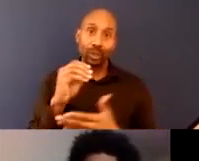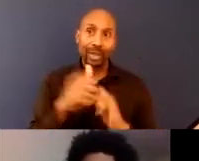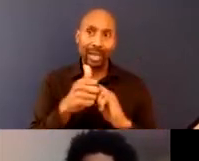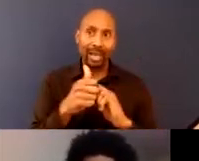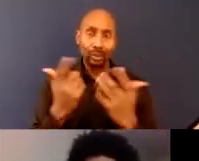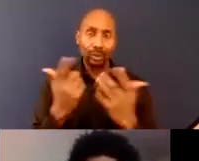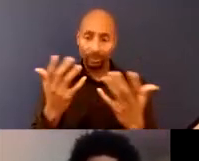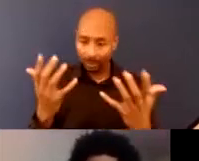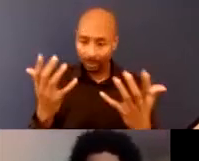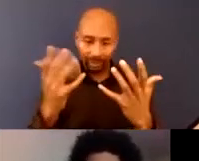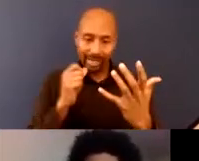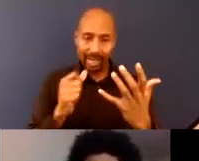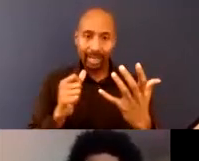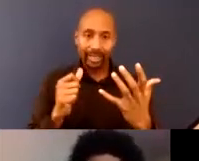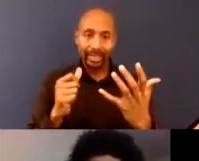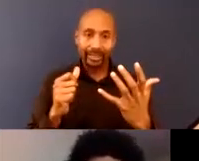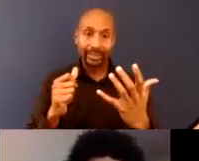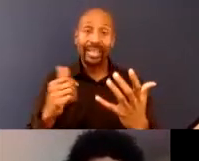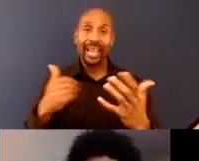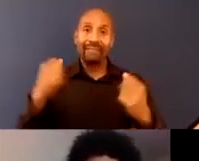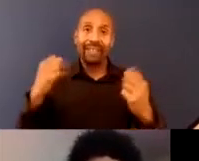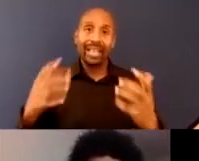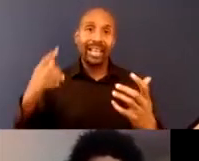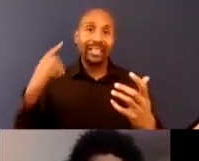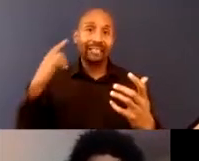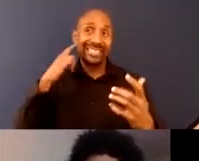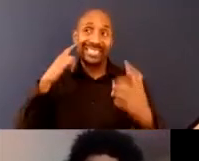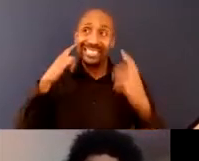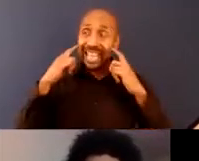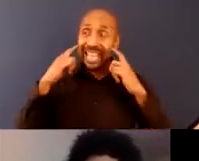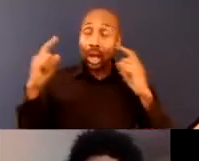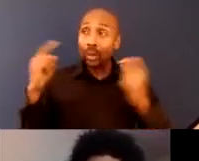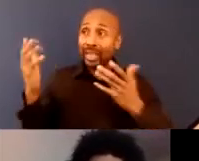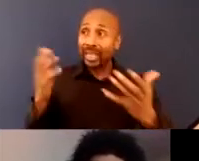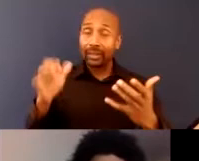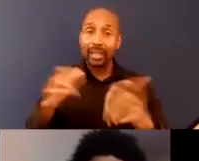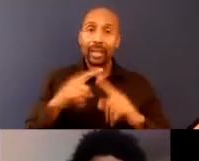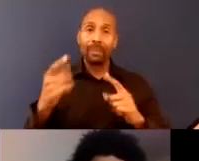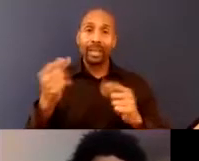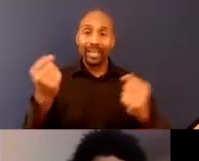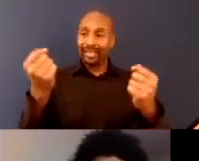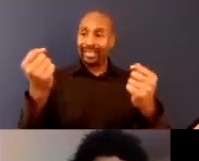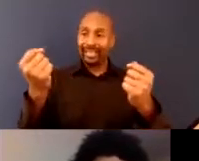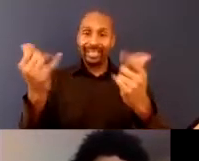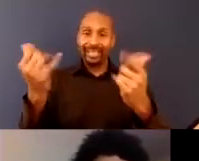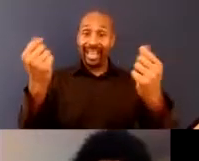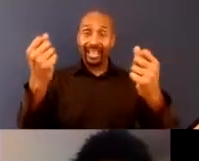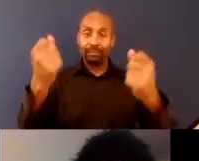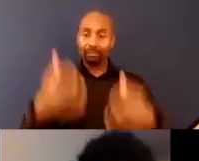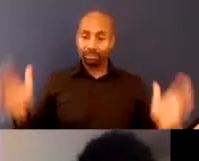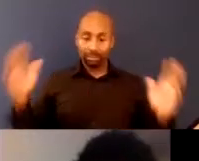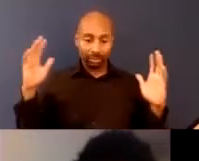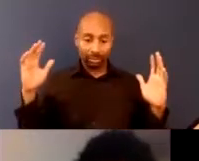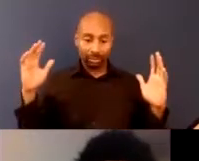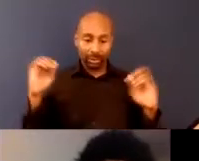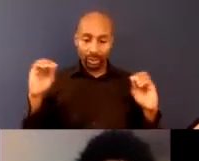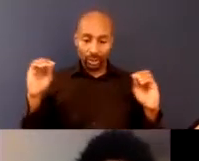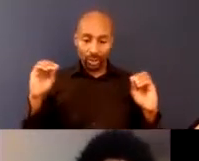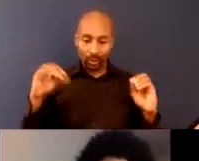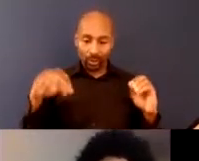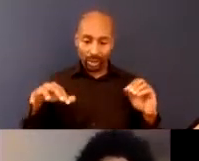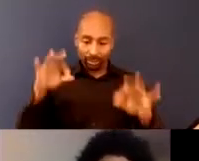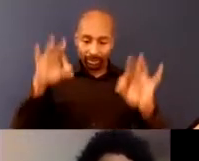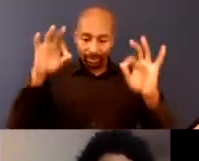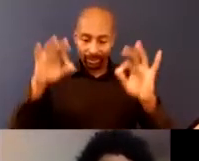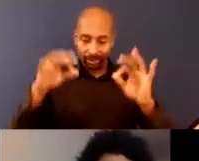Their signs now fall to the floor. Nobody bothers to pick them up. And I am drowning